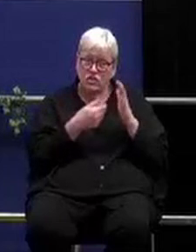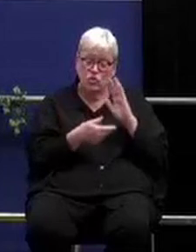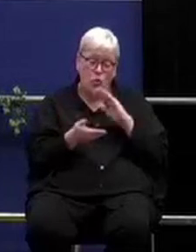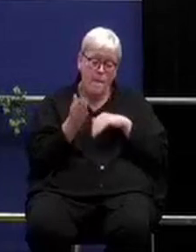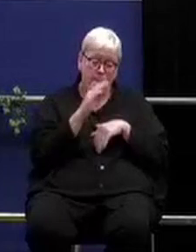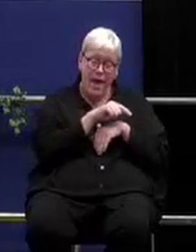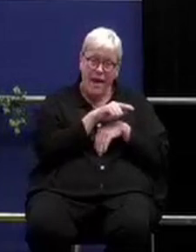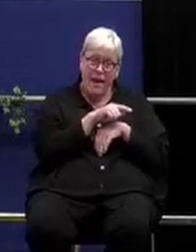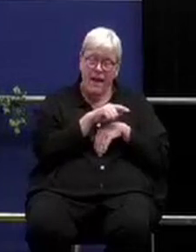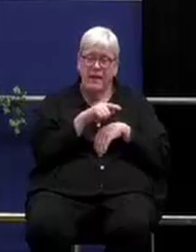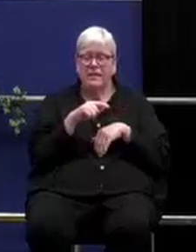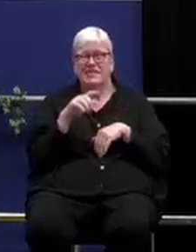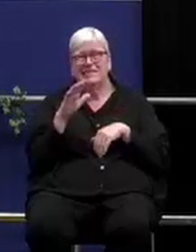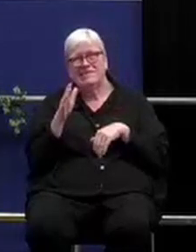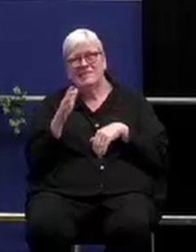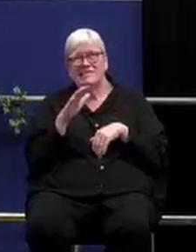revisit it?